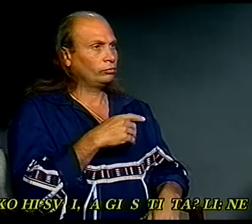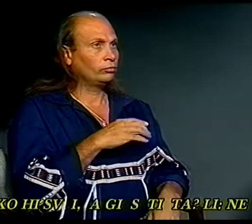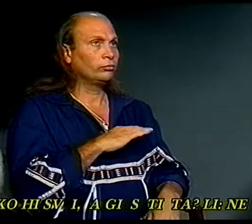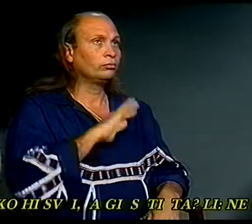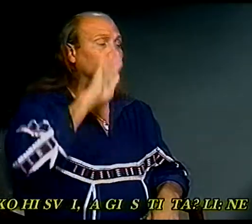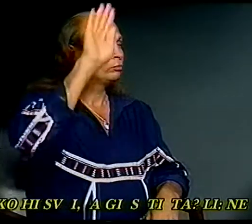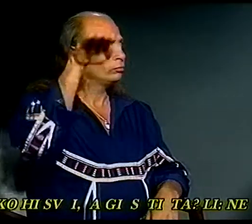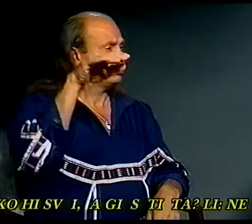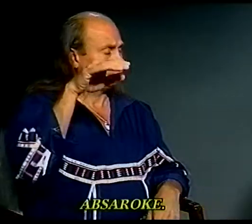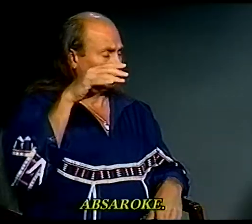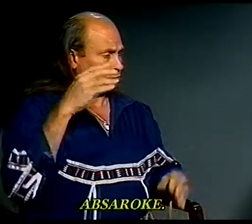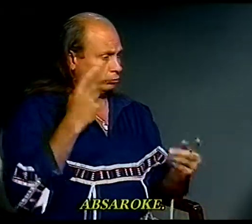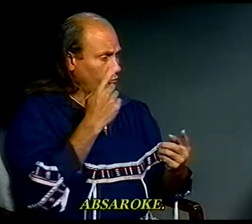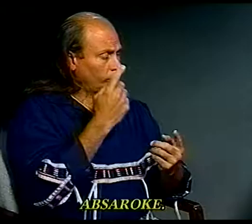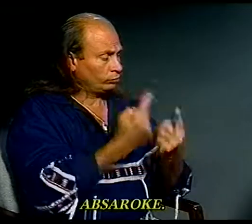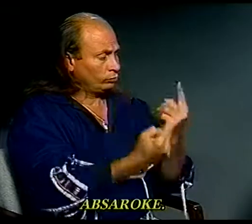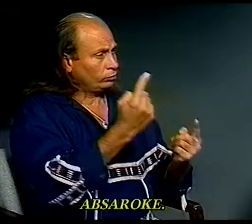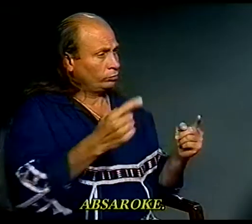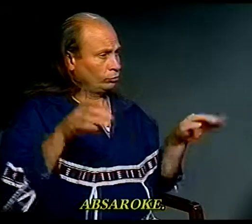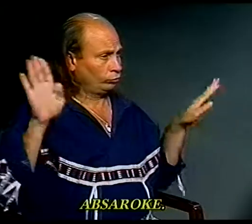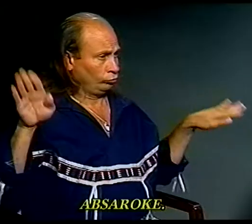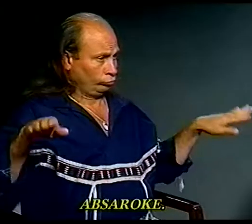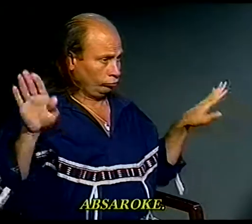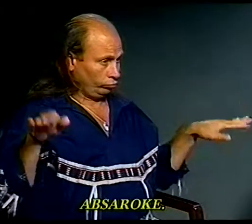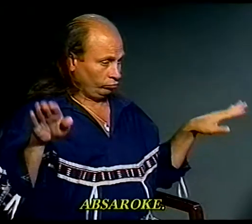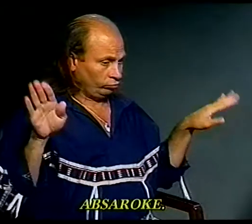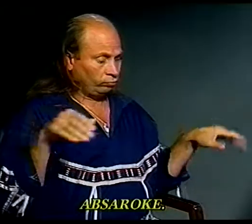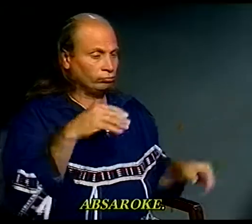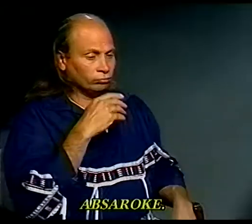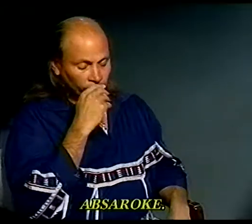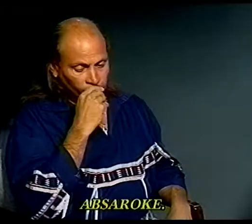ta line. Of Salaka.